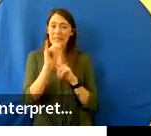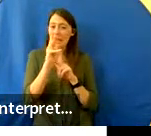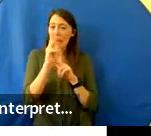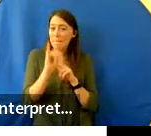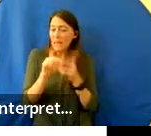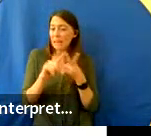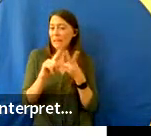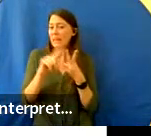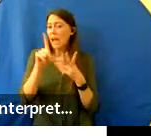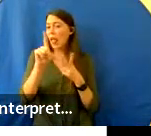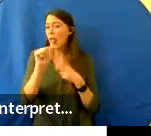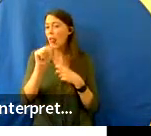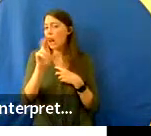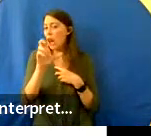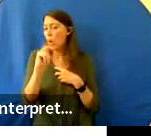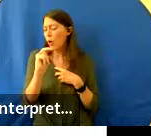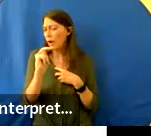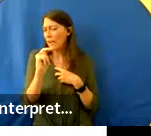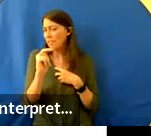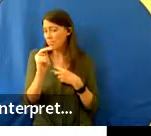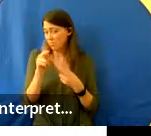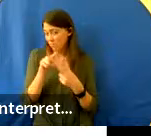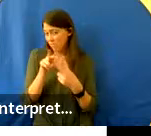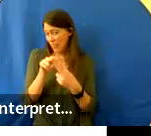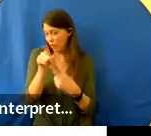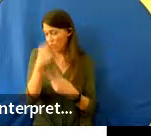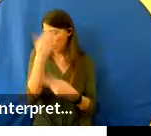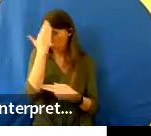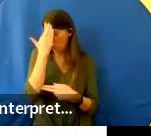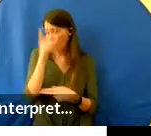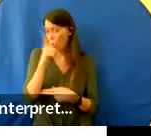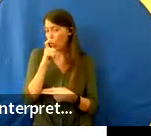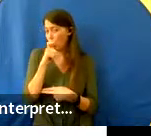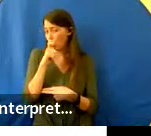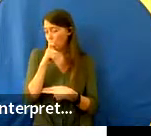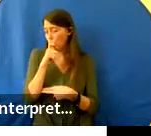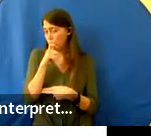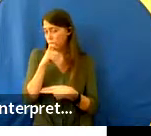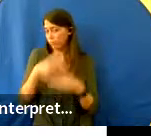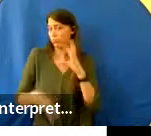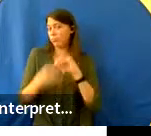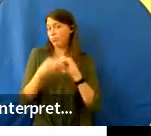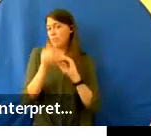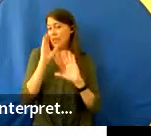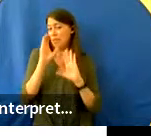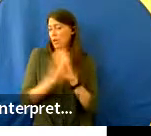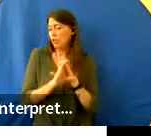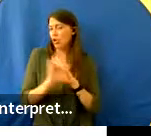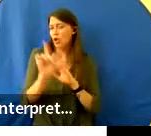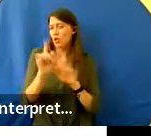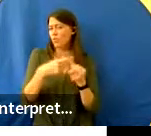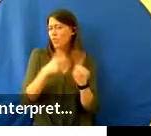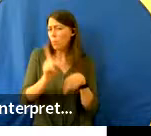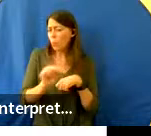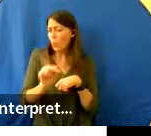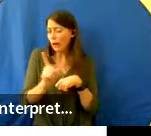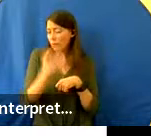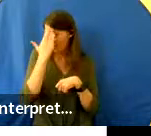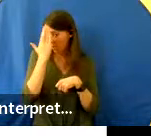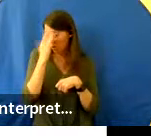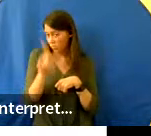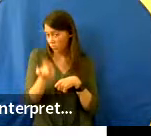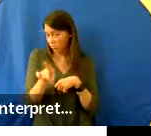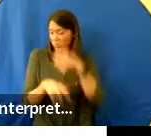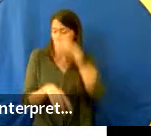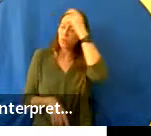if either of you know where this came from, but I'm really appreciating it. Donata, do you know? Yeah, I